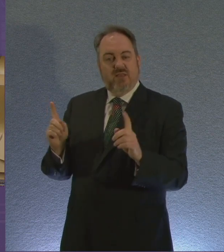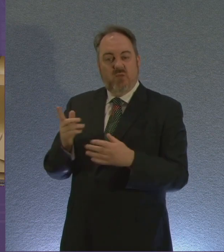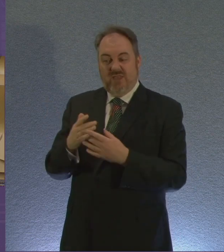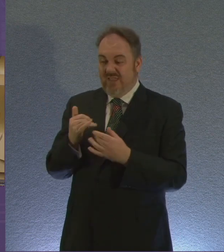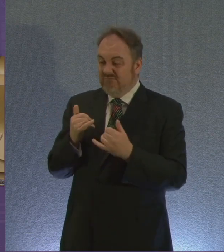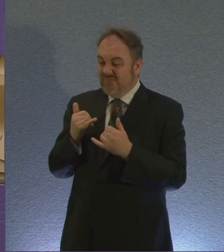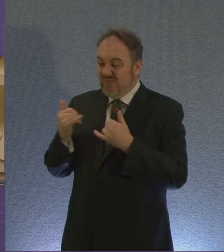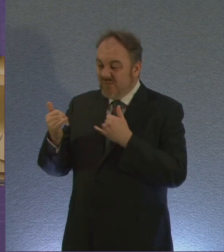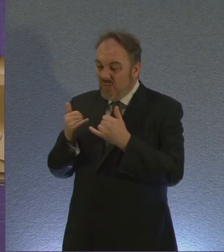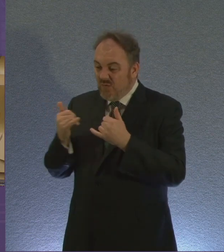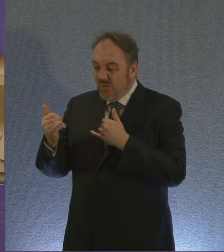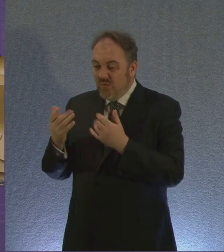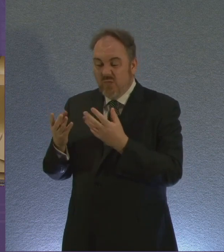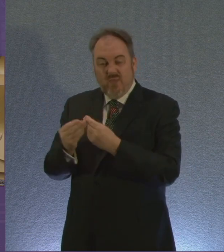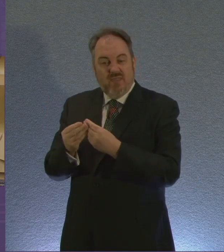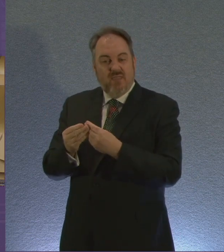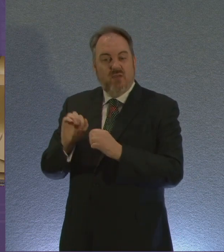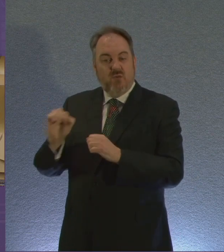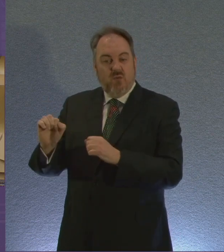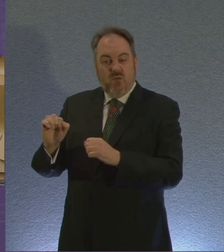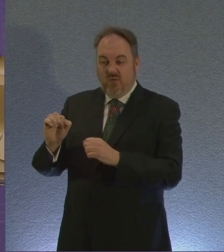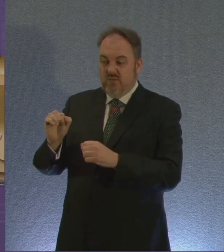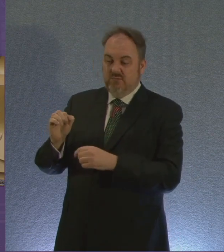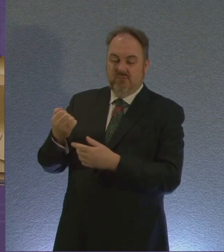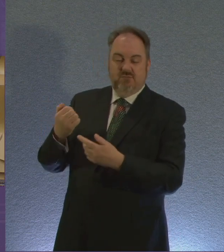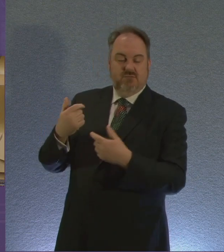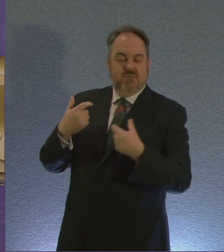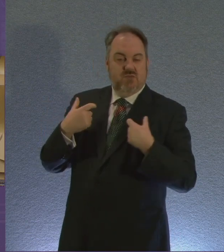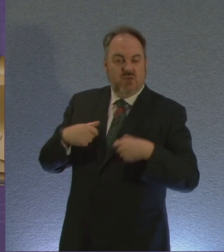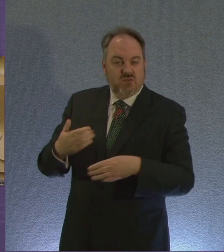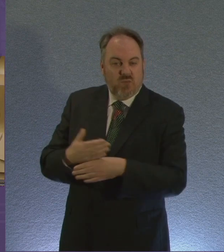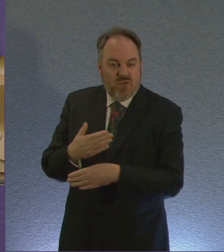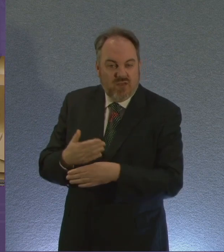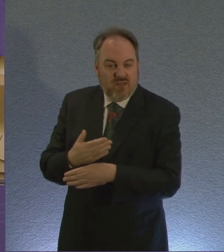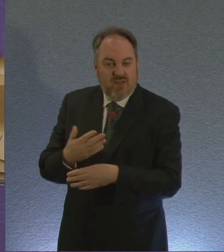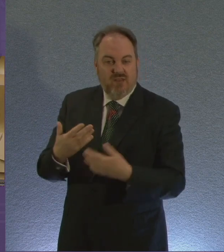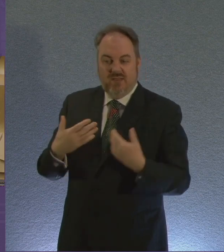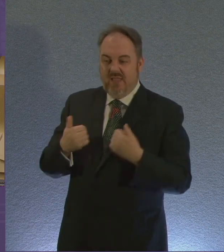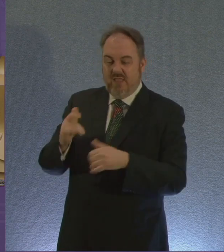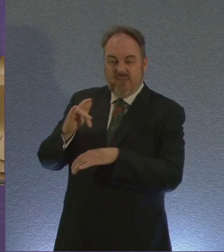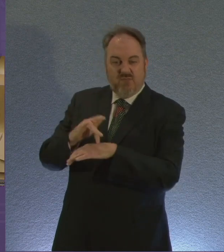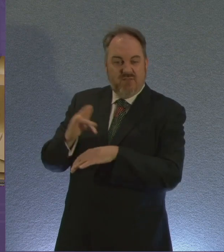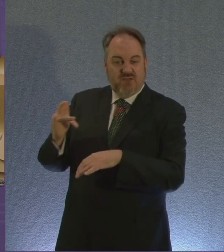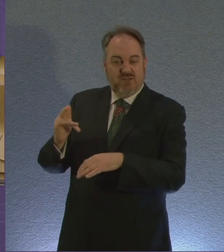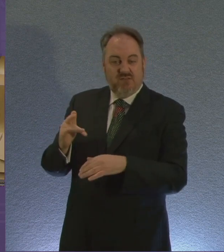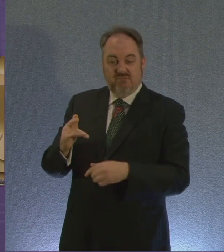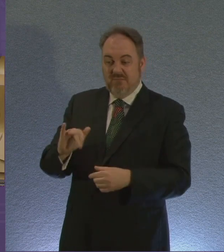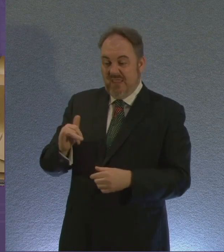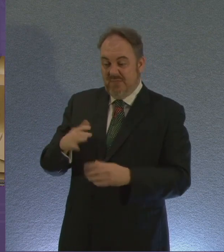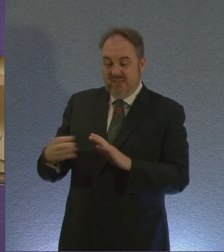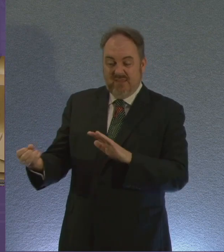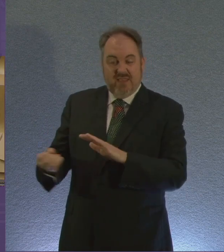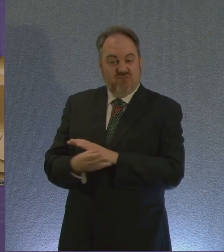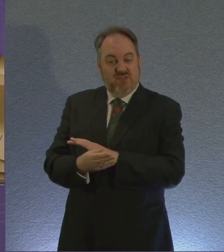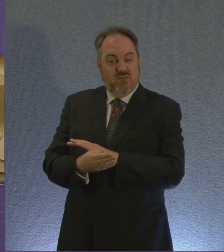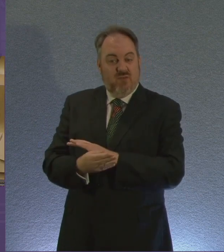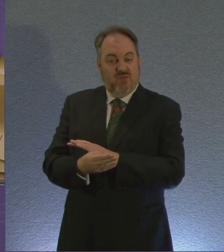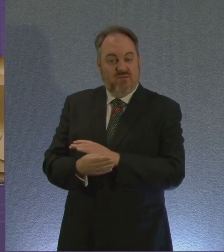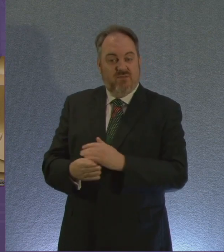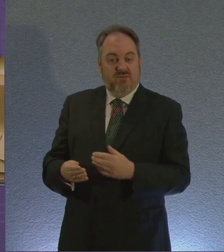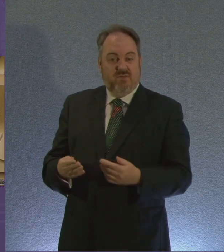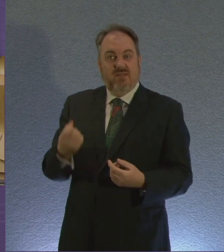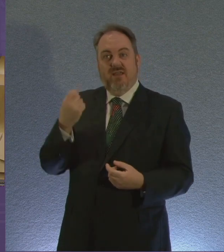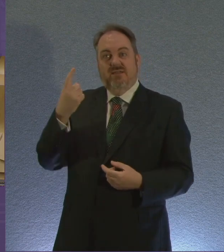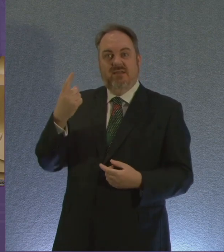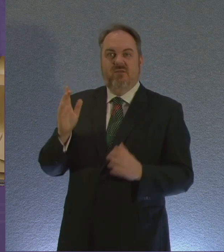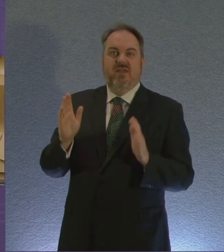a health professional and a client themselves, not requiring them to come in to do anything face-to-face, and on an entirely different